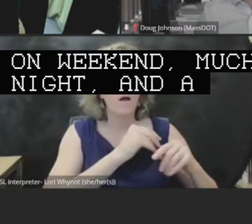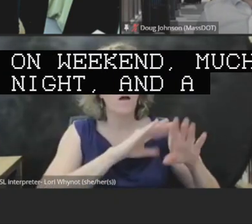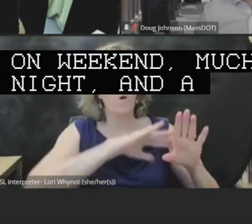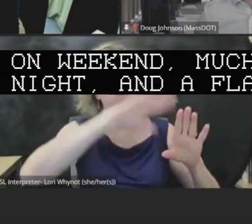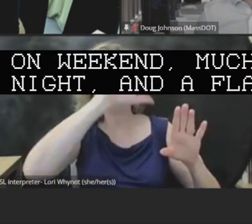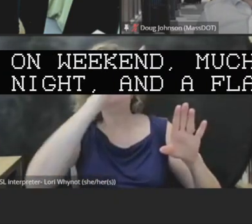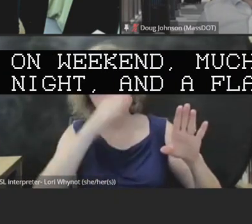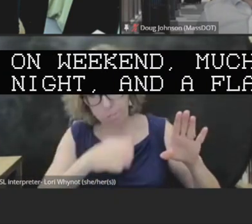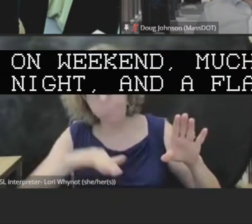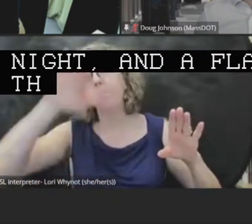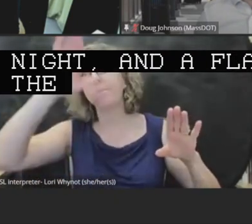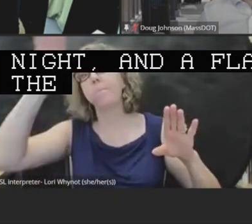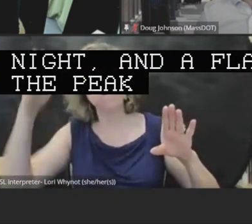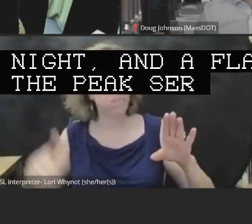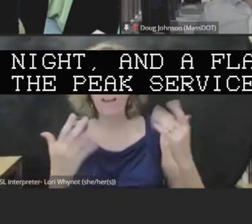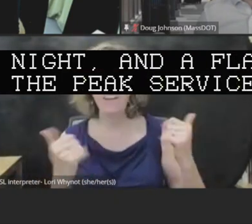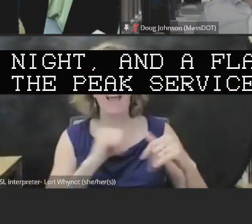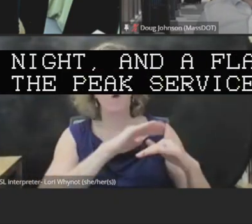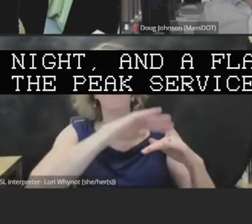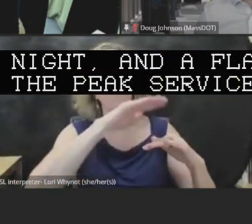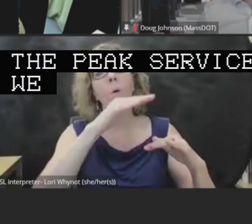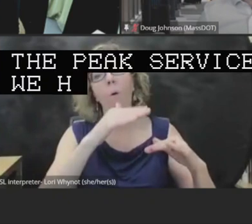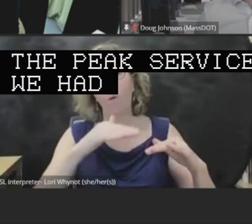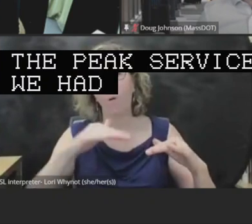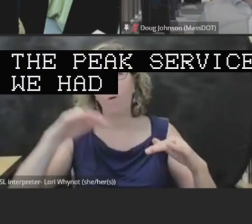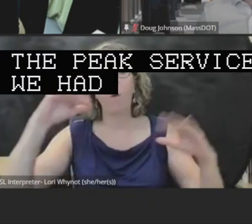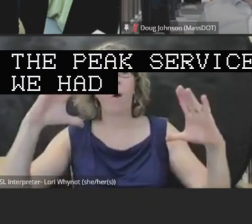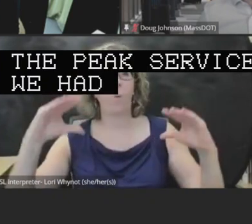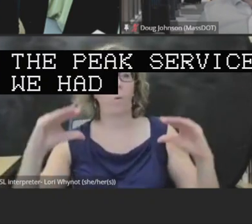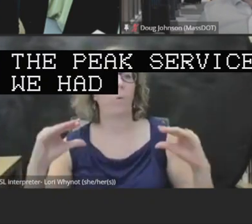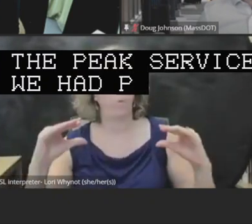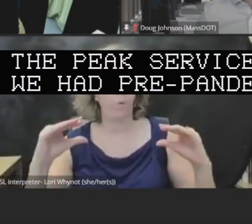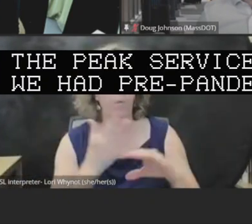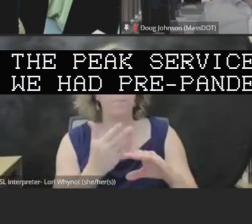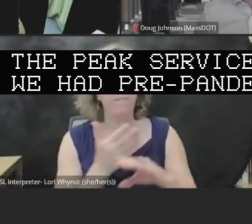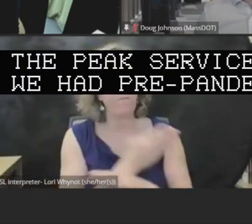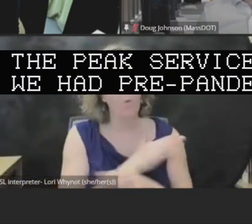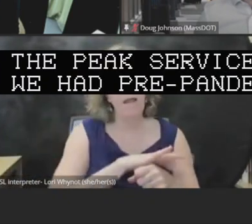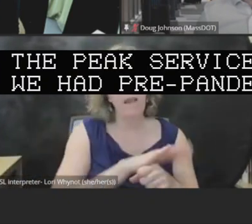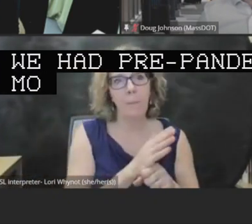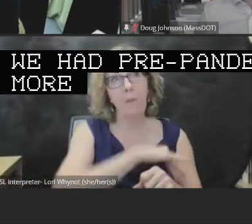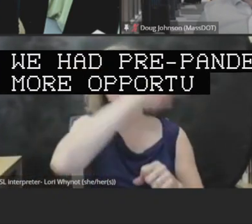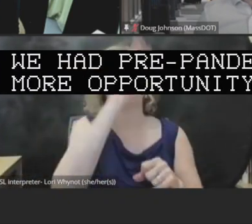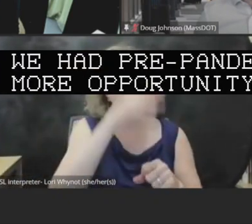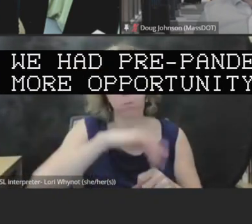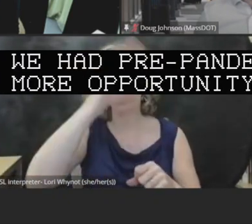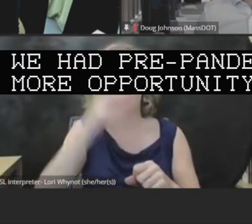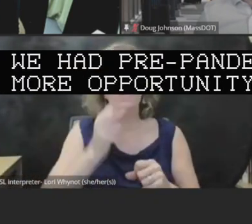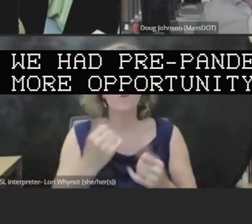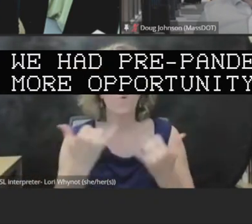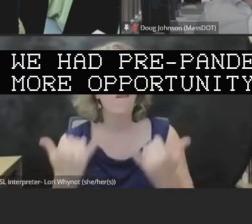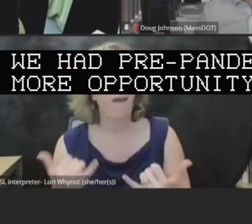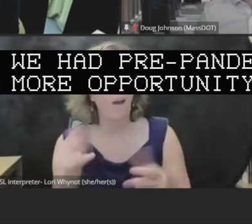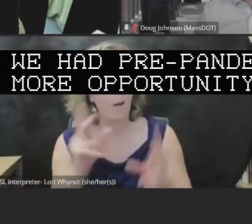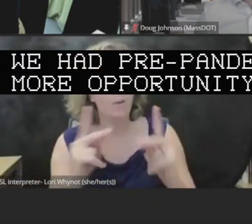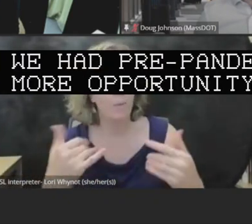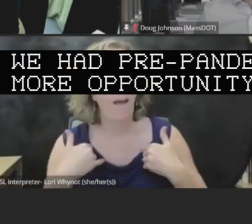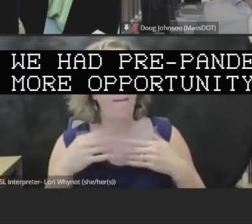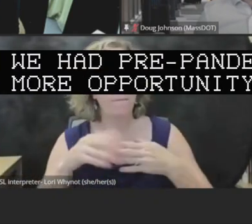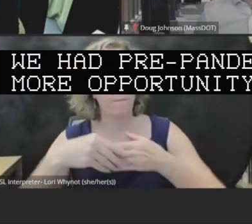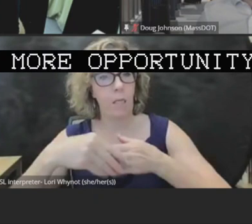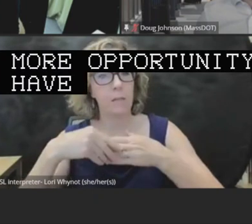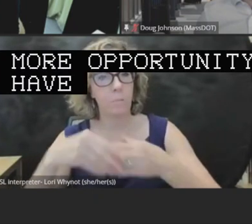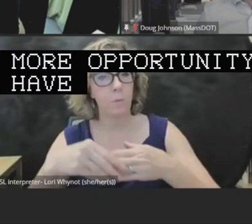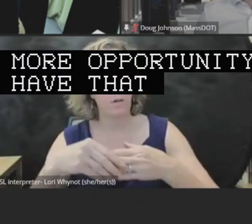service patterns that we had pre-pandemic, and much more opportunity for people to have that flexibility that they are now